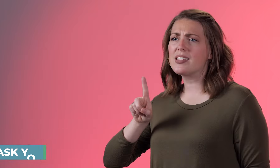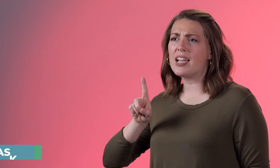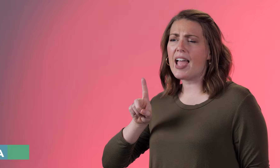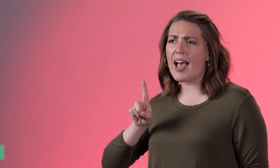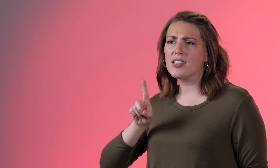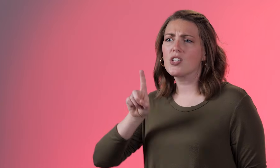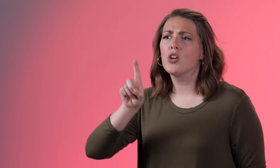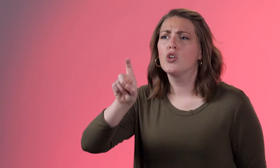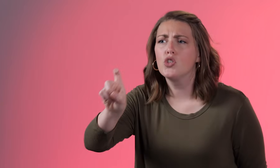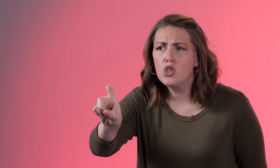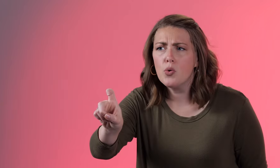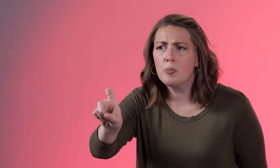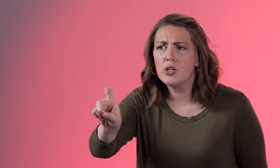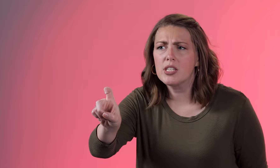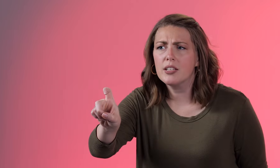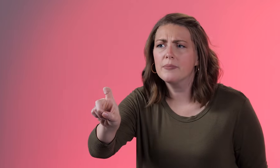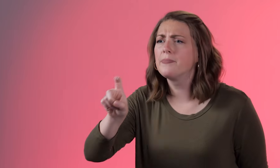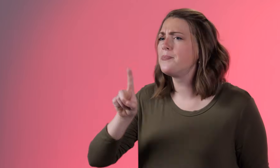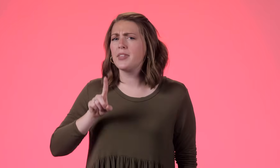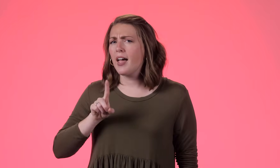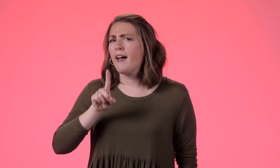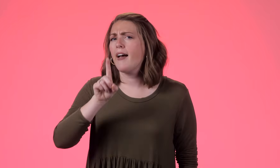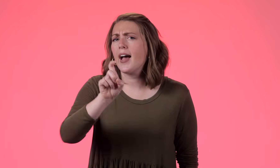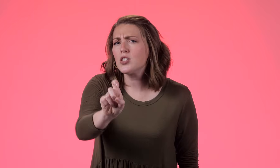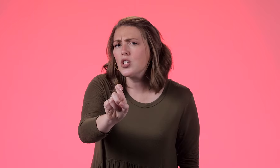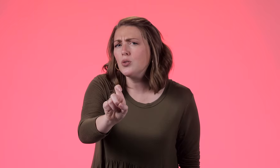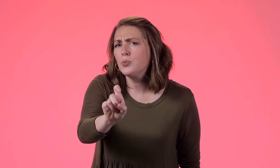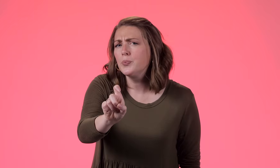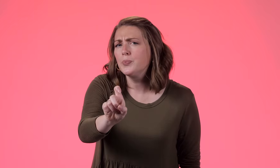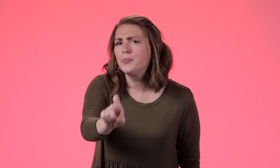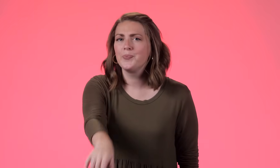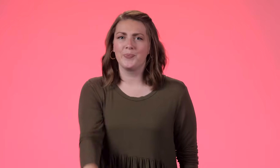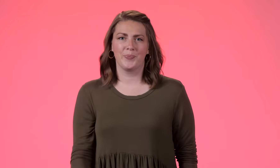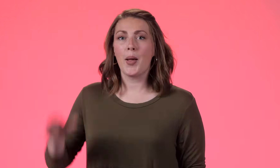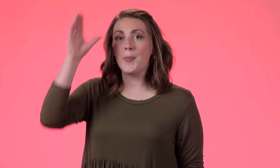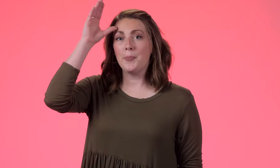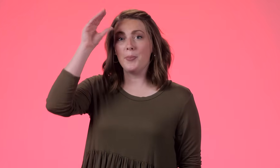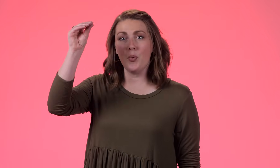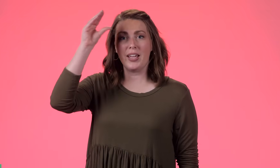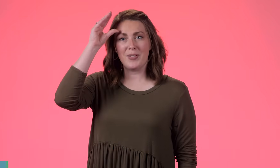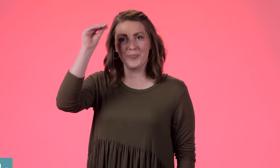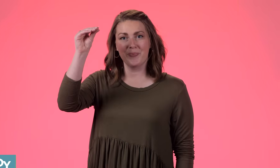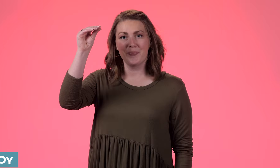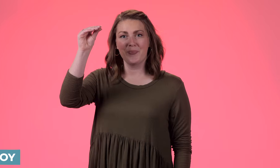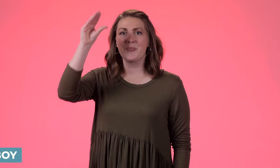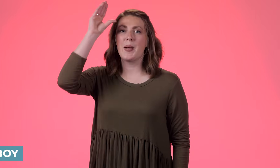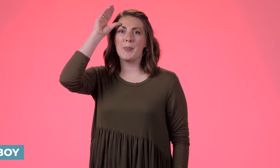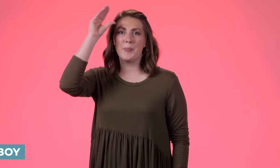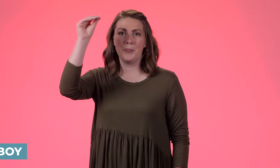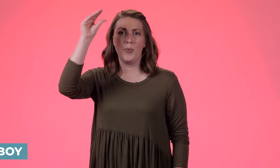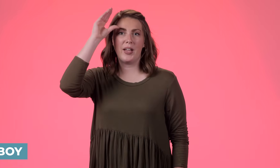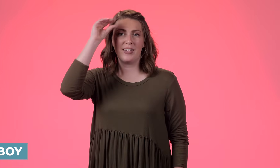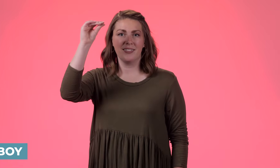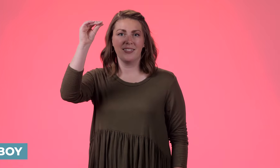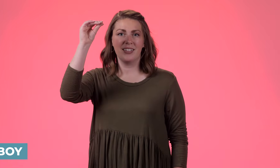sign ask to a person. Ask you. Boy. Boy.